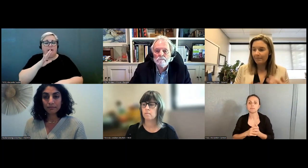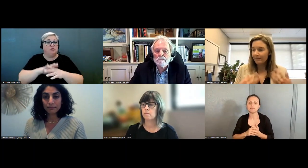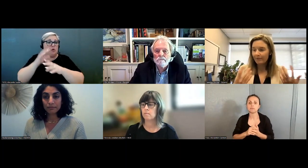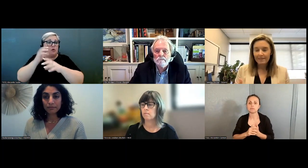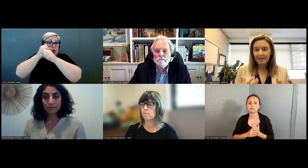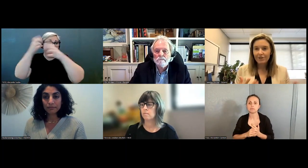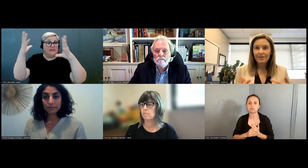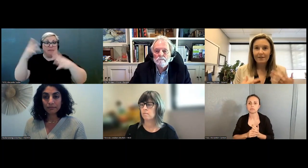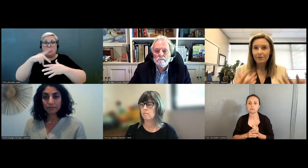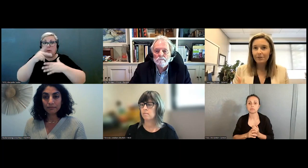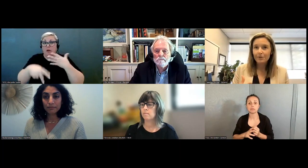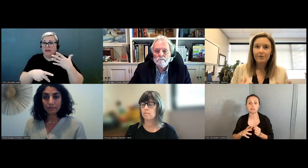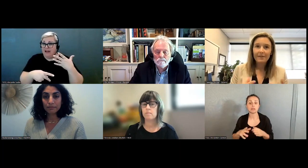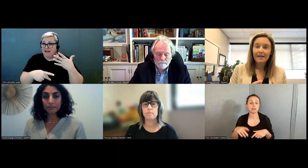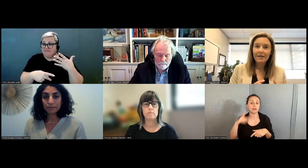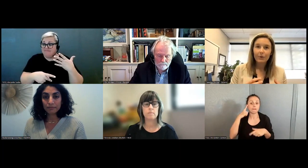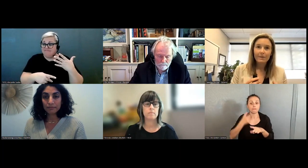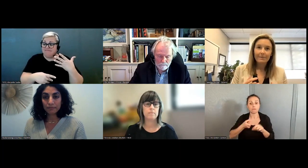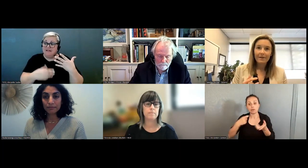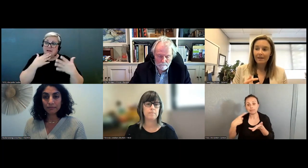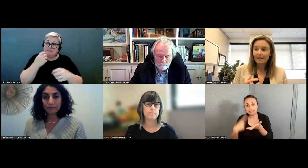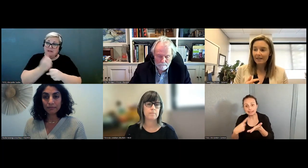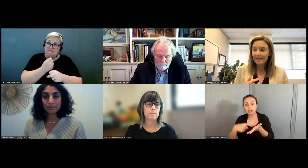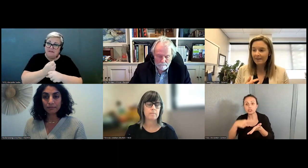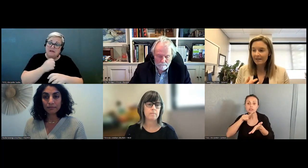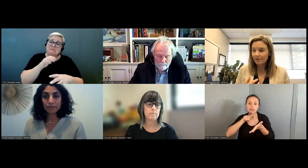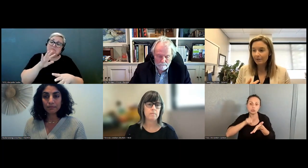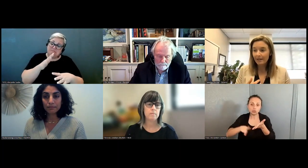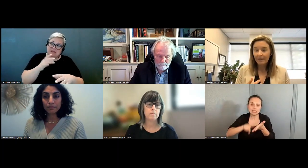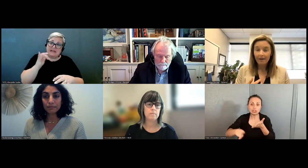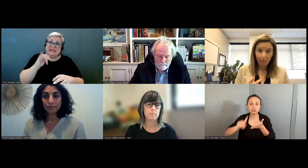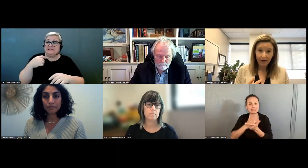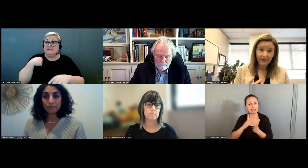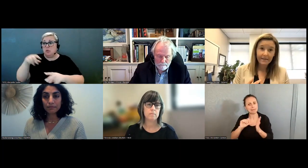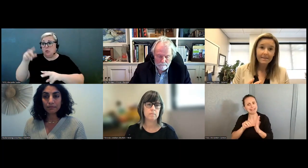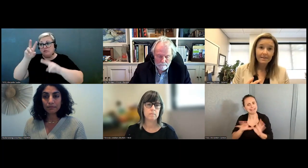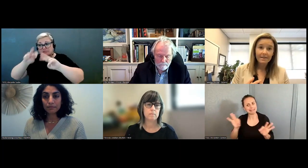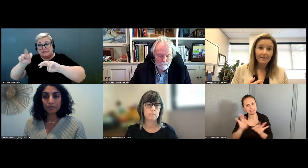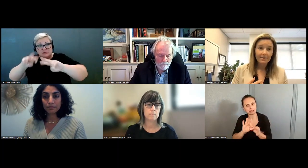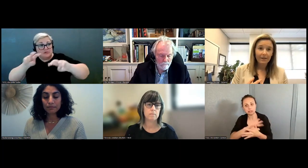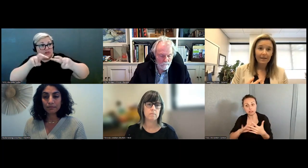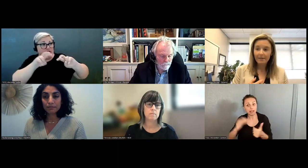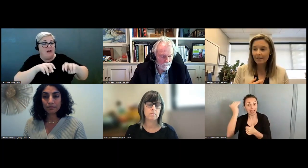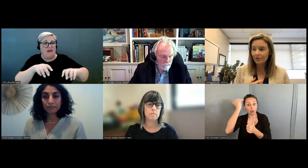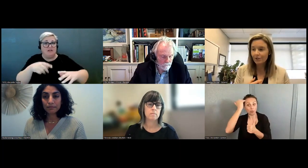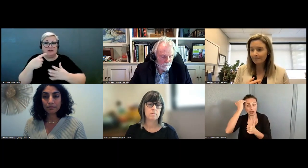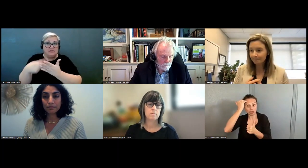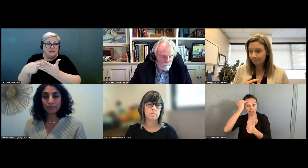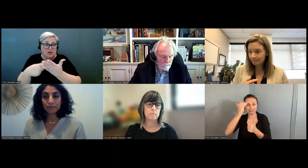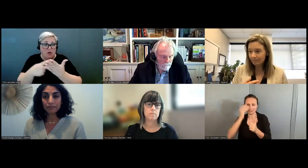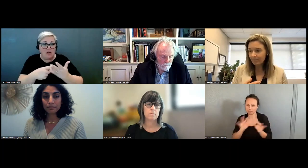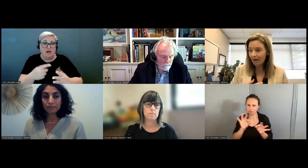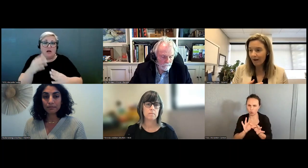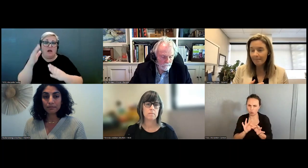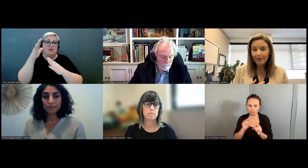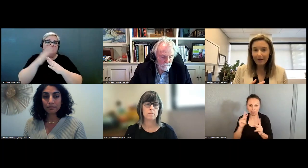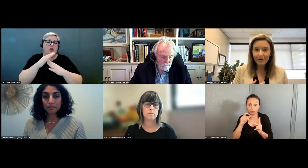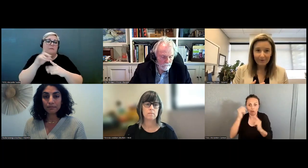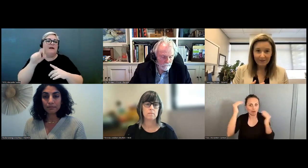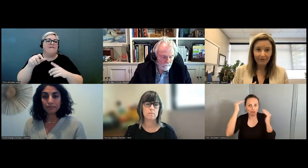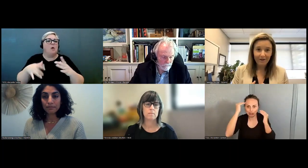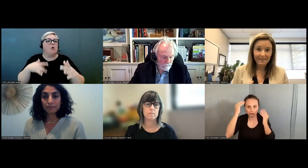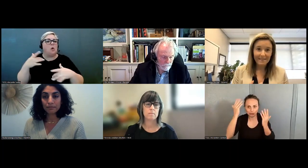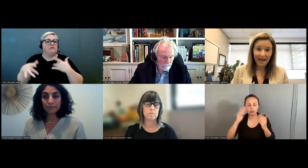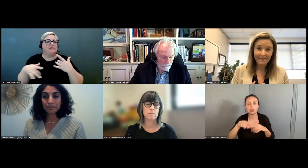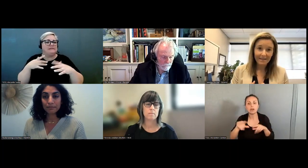We've from discussions and research we've done, some of the key things are really awareness is certainly a big issue, but